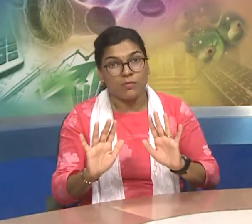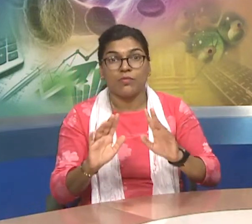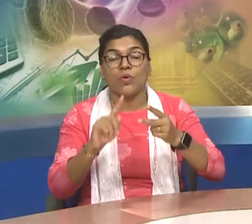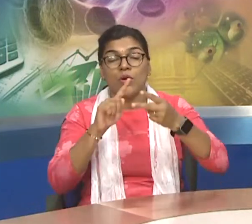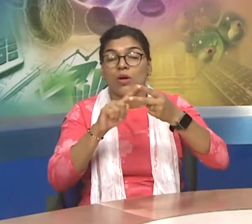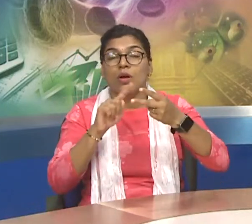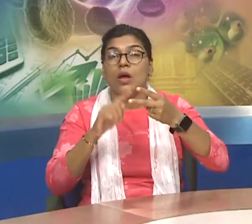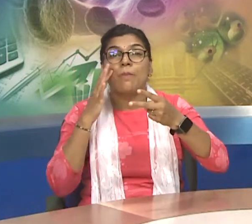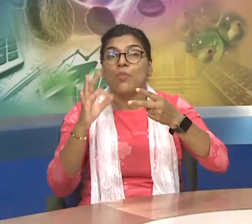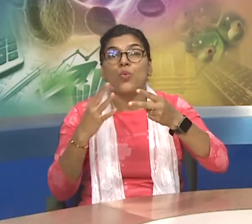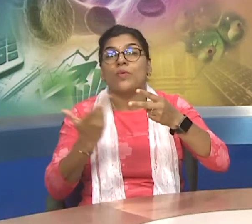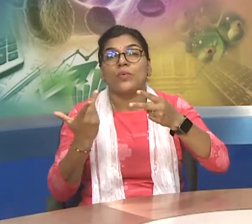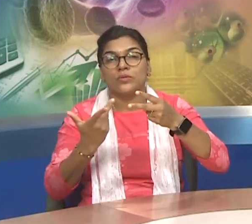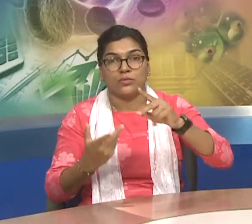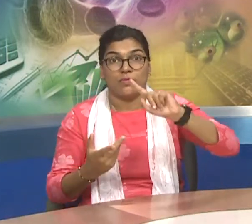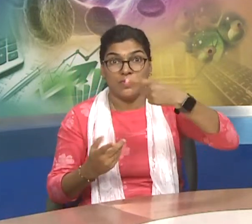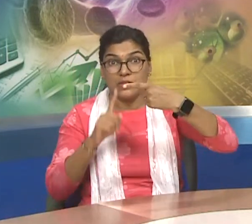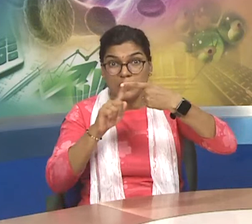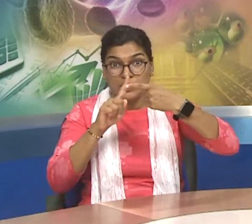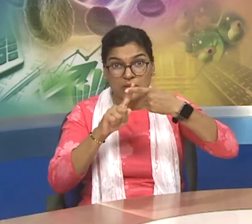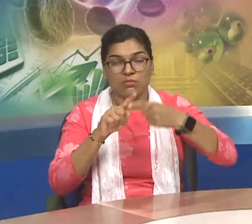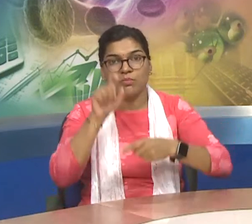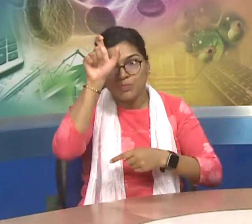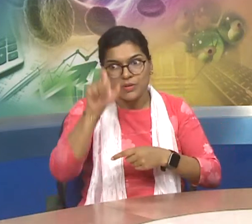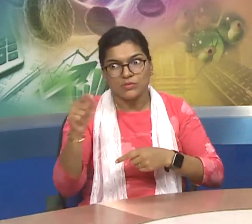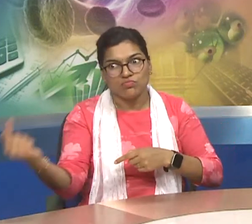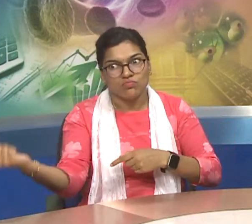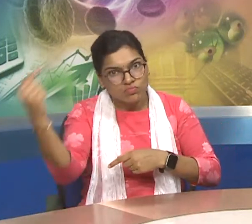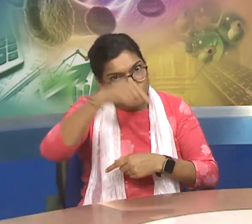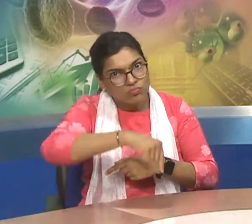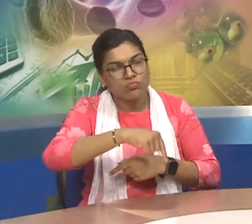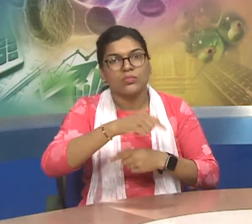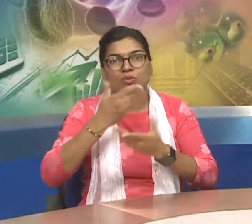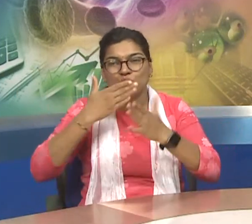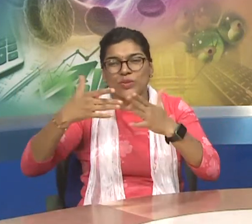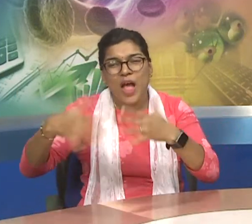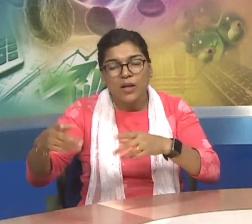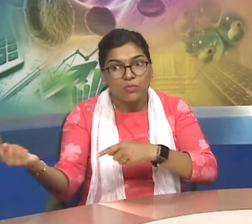We already discussed the two basic pivotal roles